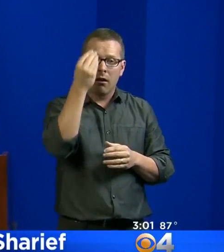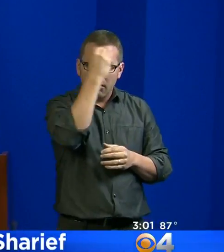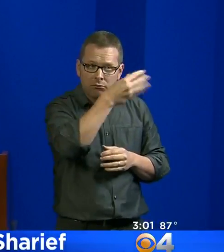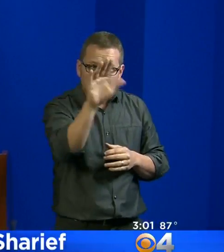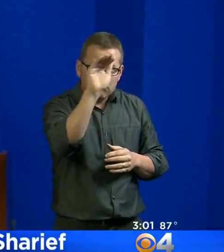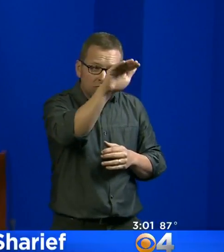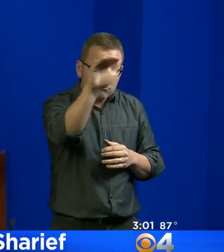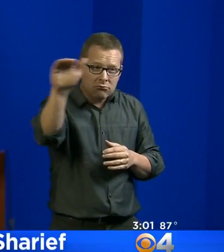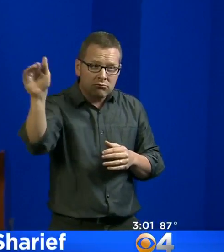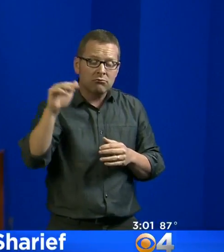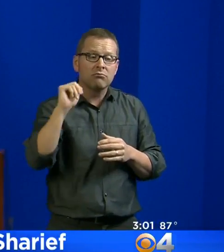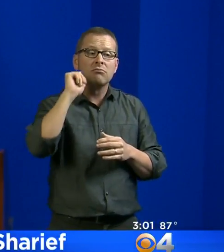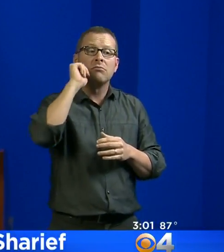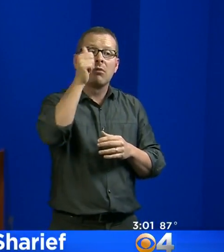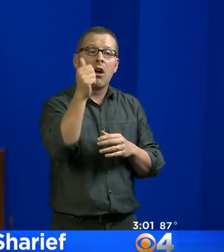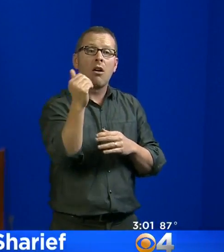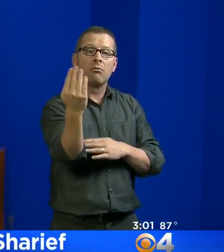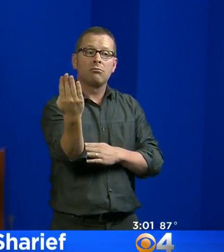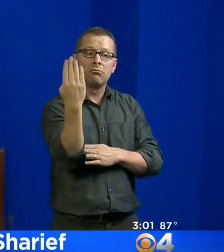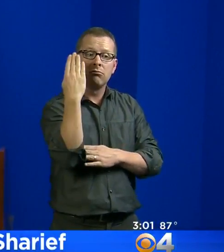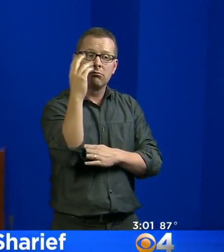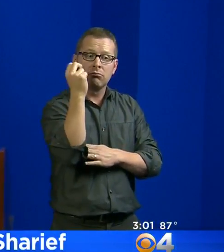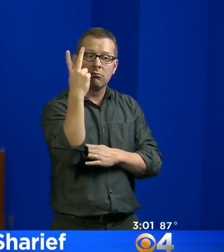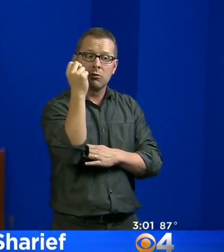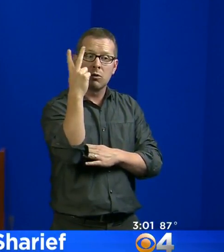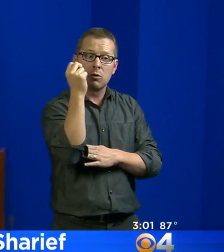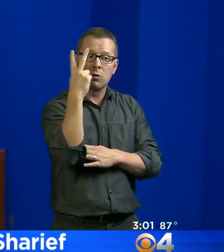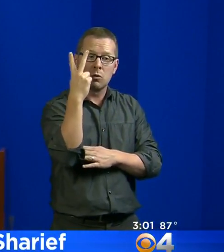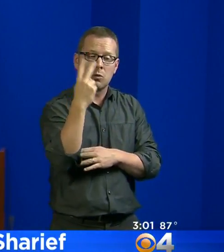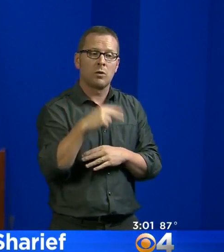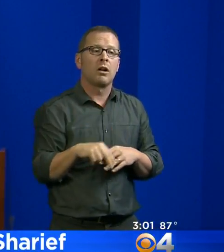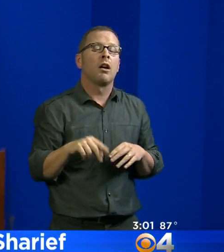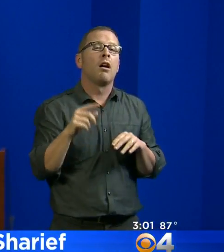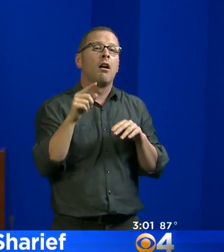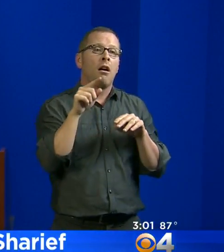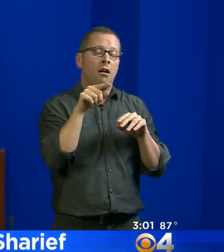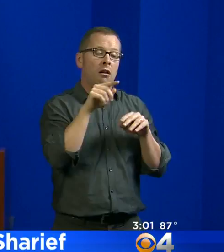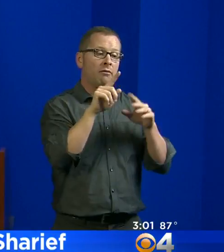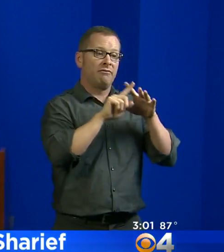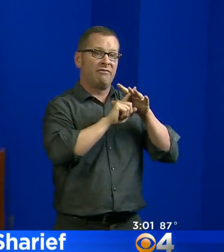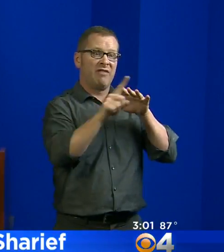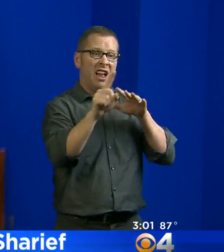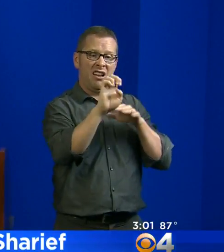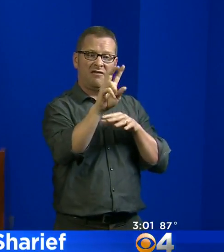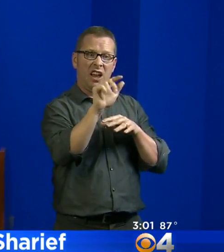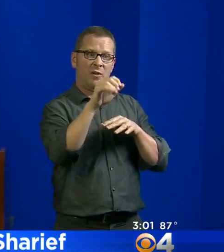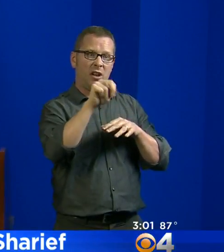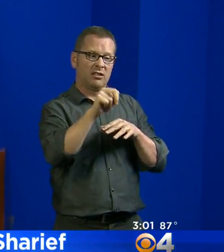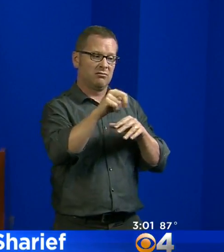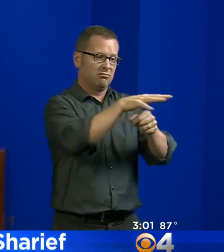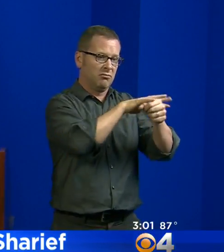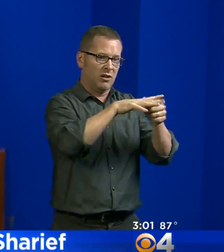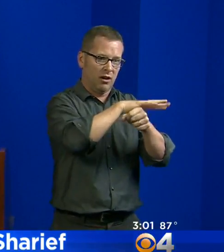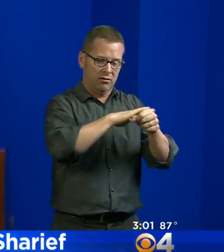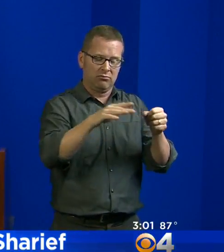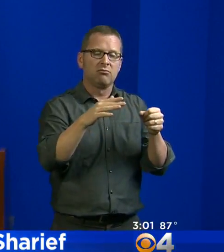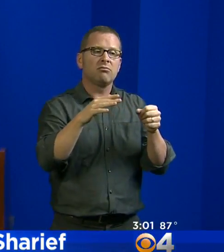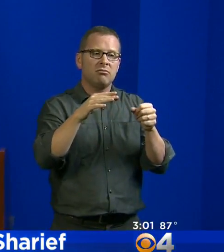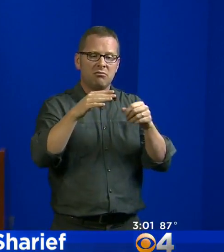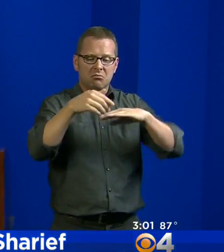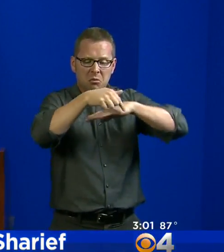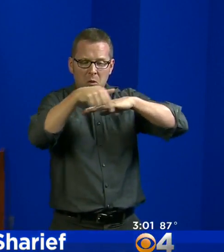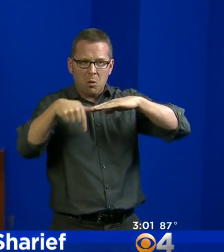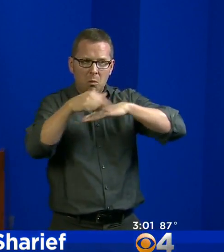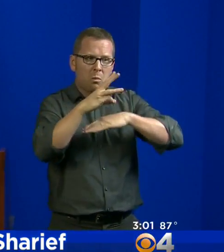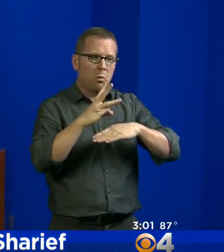Highway. We have a good number of residents and visitors on the barrier islands at this time, and we are asking